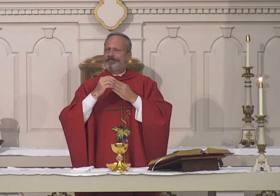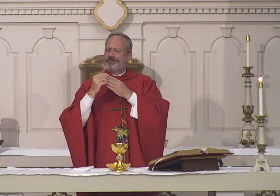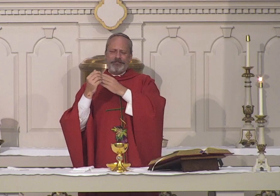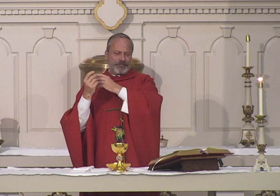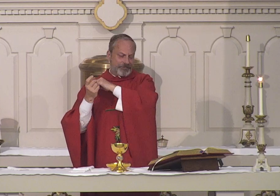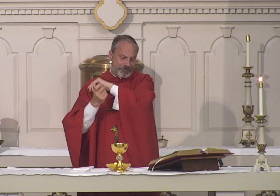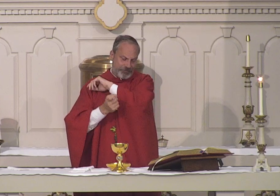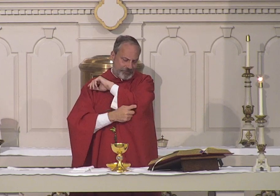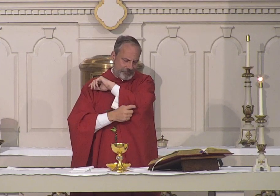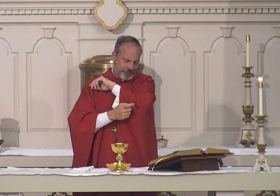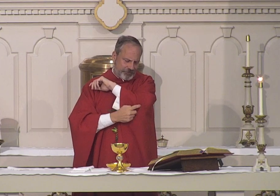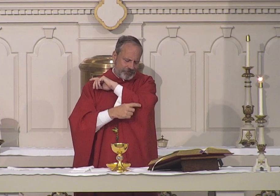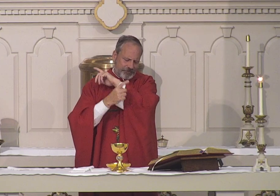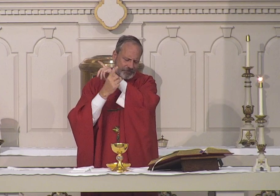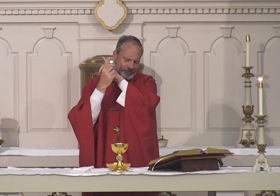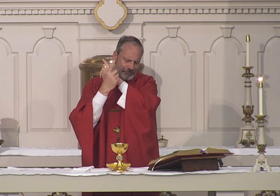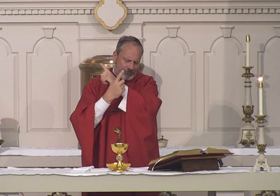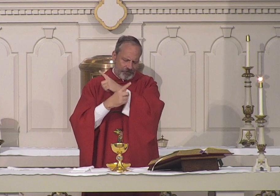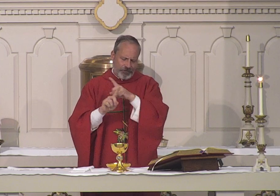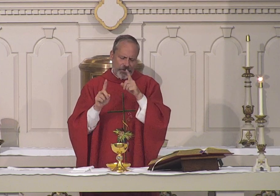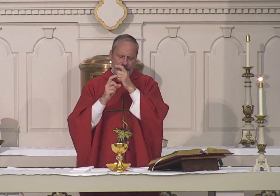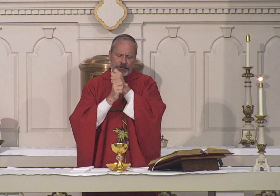evil.